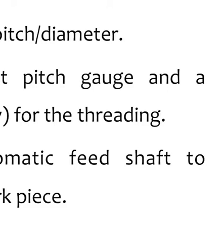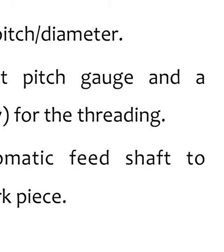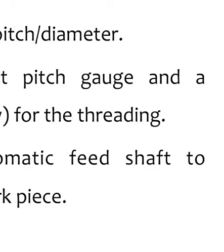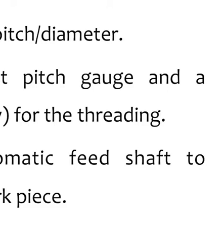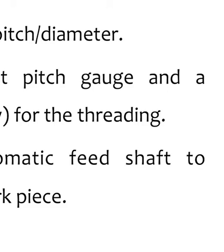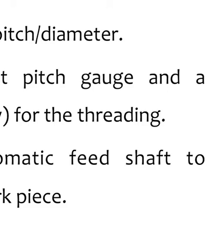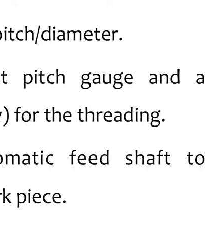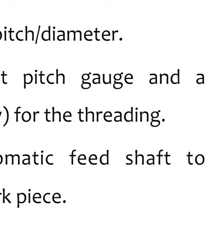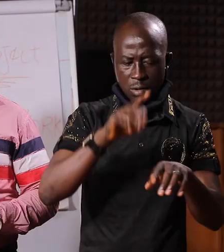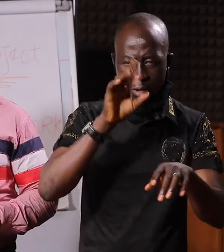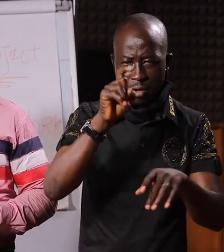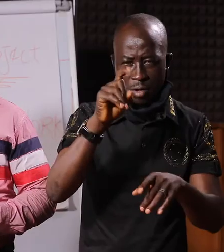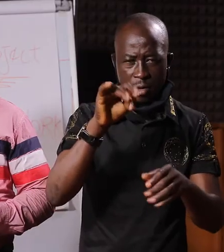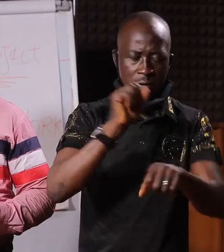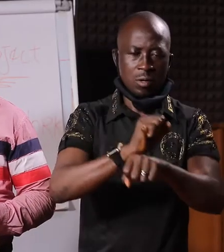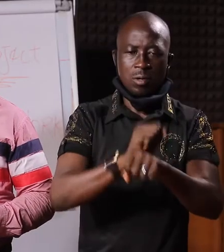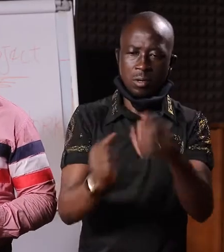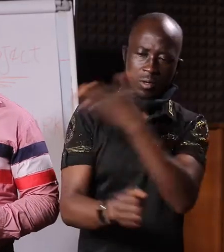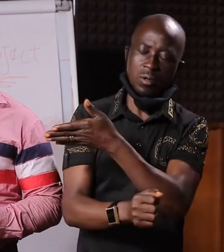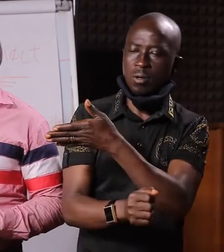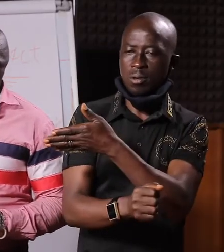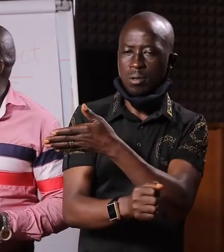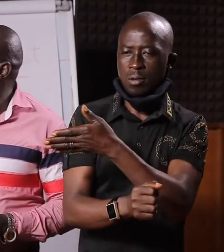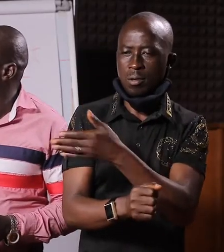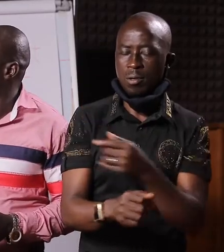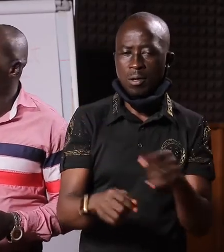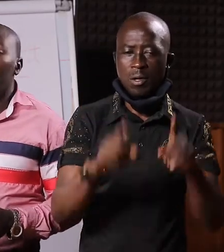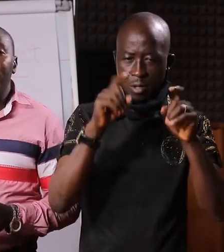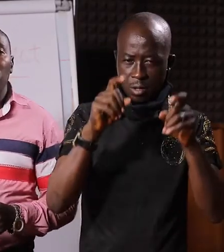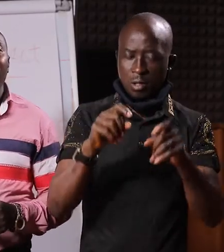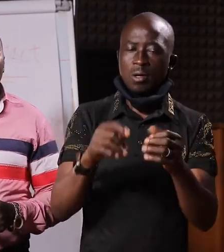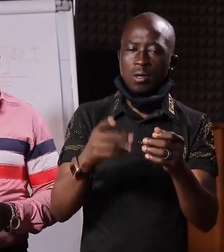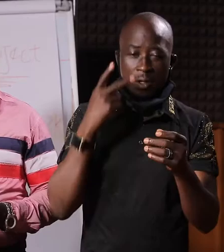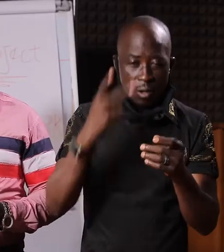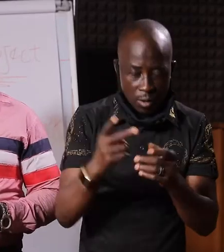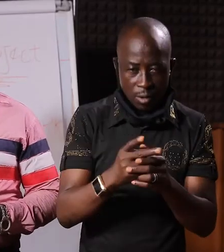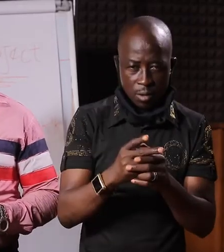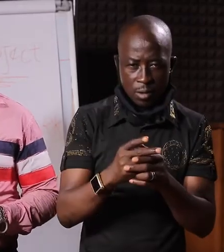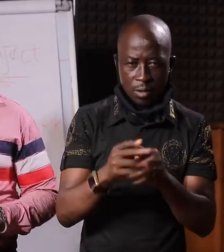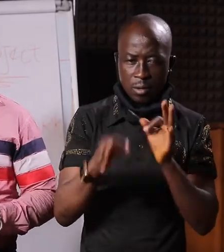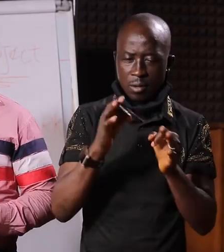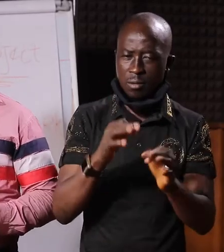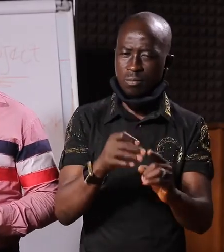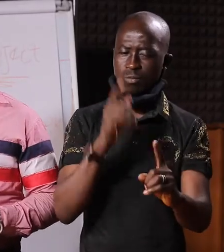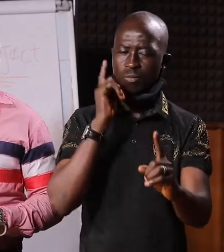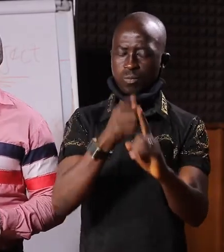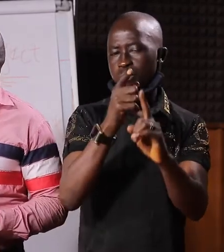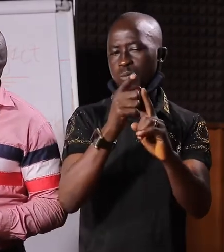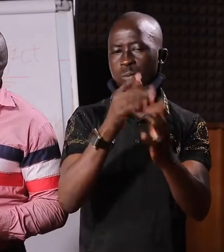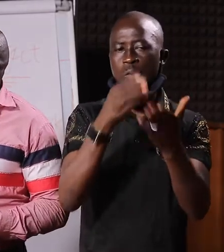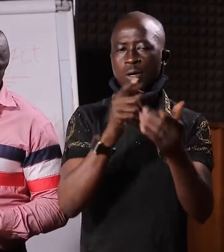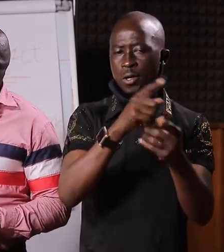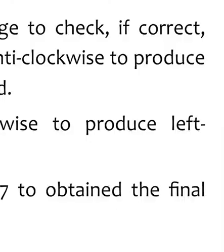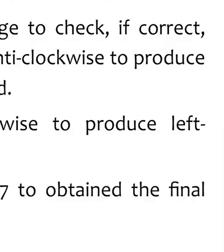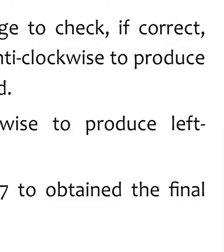run on the workpiece. Engage it to test run to see whether it is exactly what you want